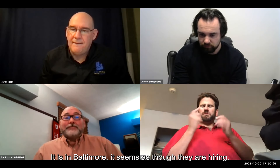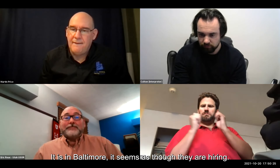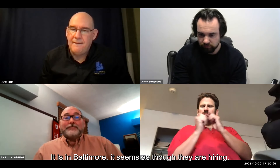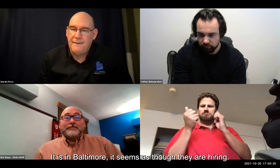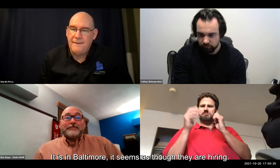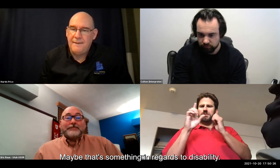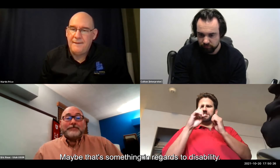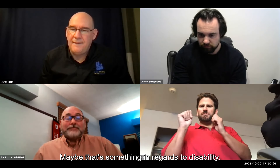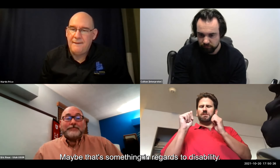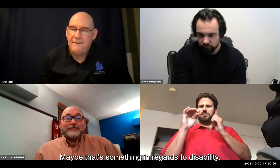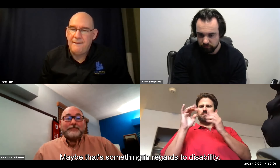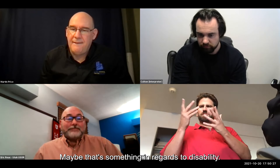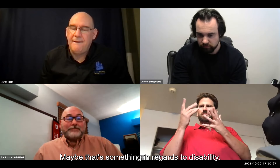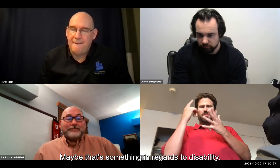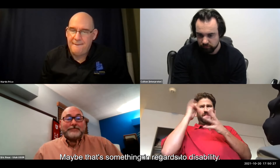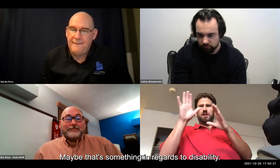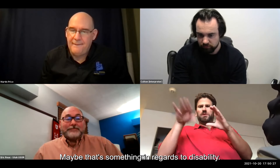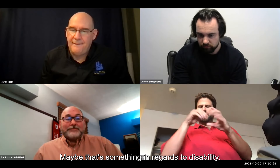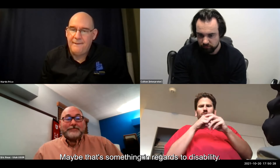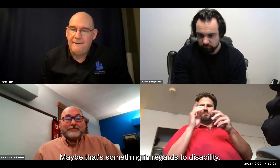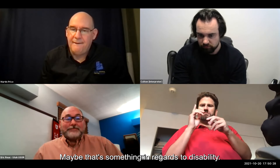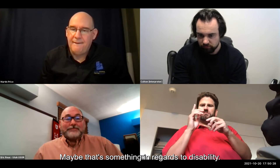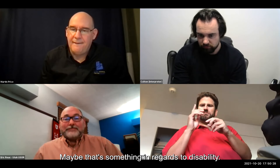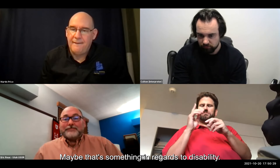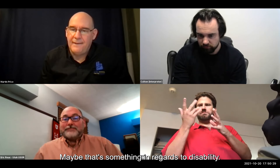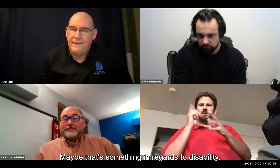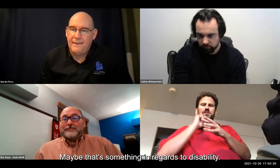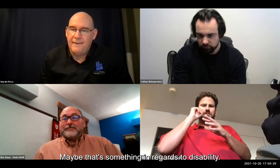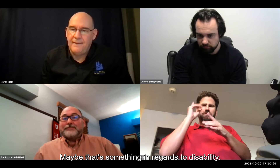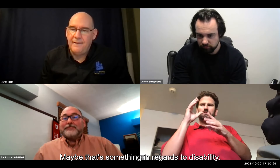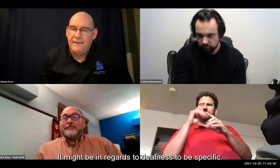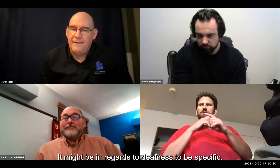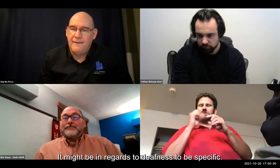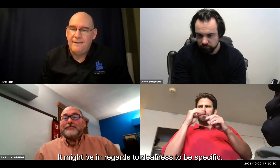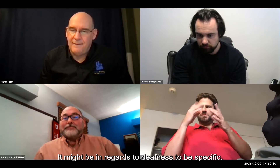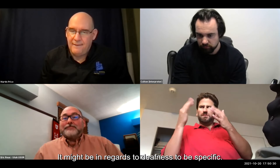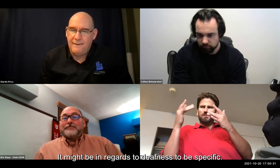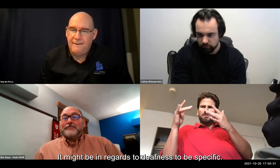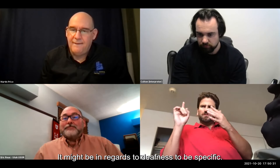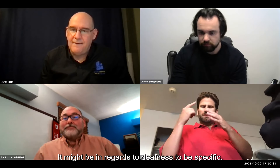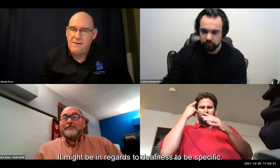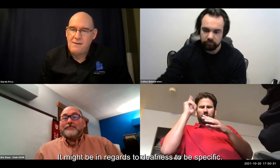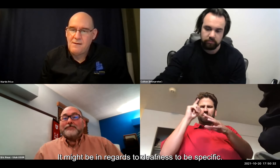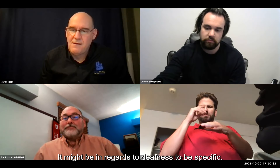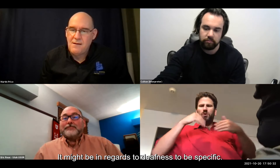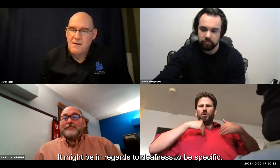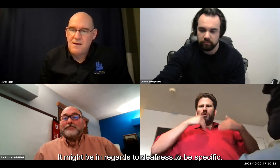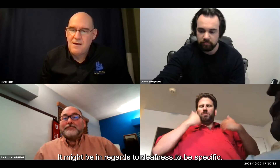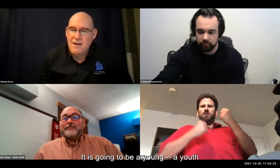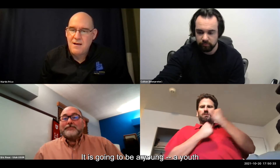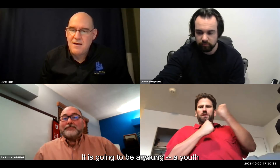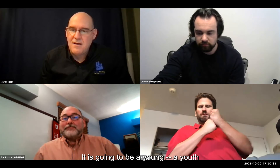they are hiring. Maybe that's something in regards to disability. It might be in regards to deafness, to